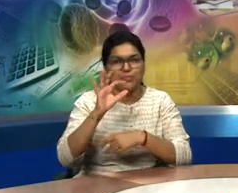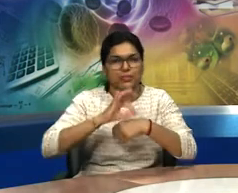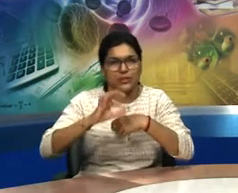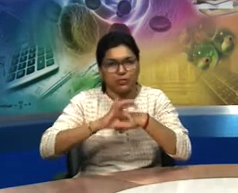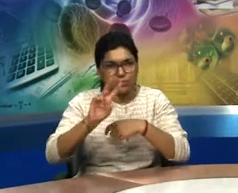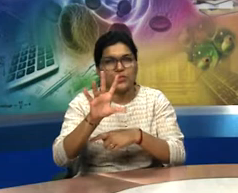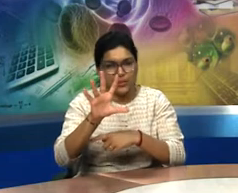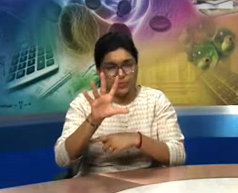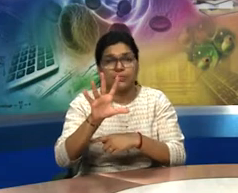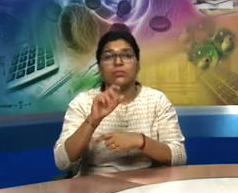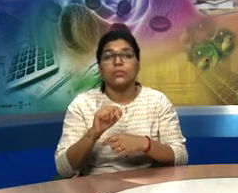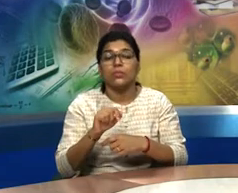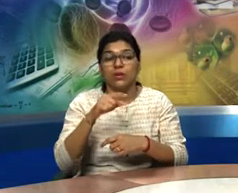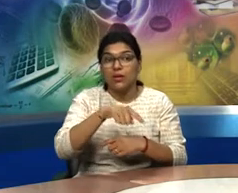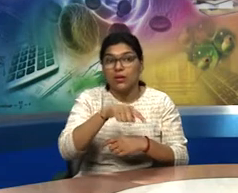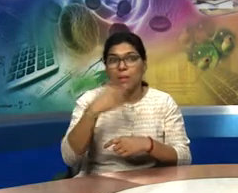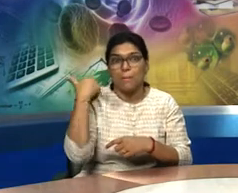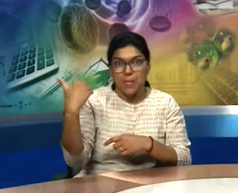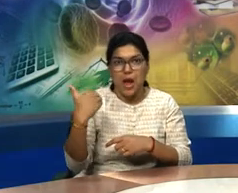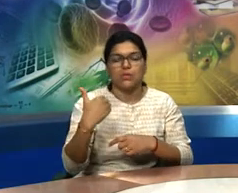of about 25 rupees.